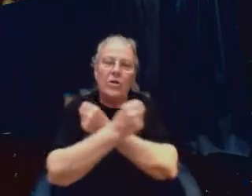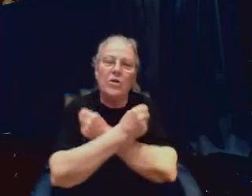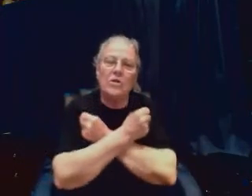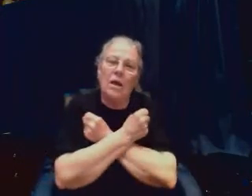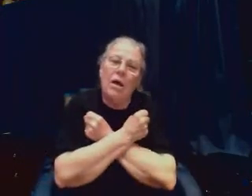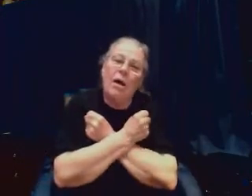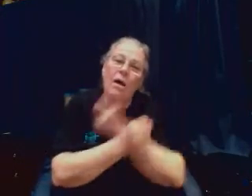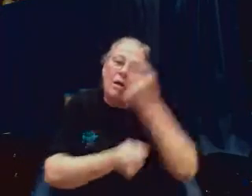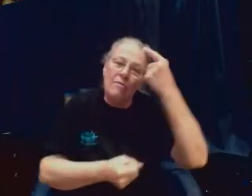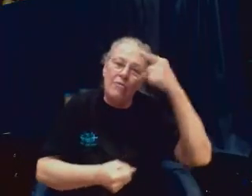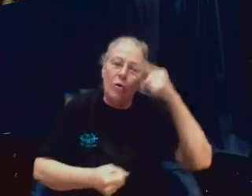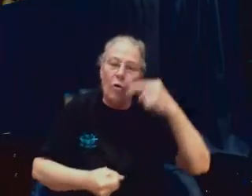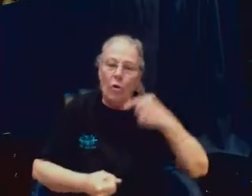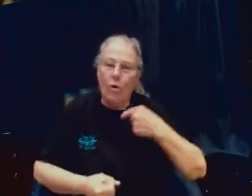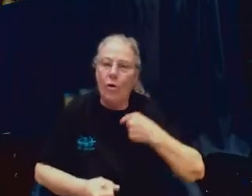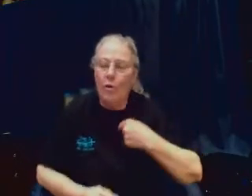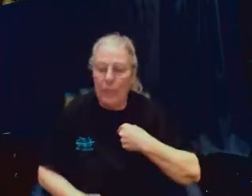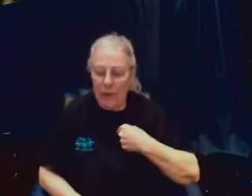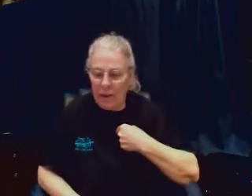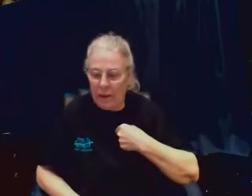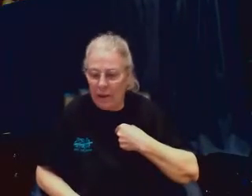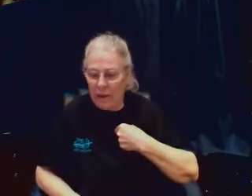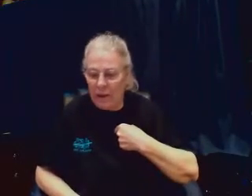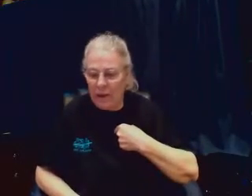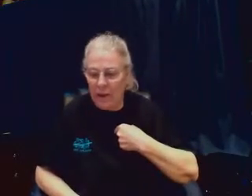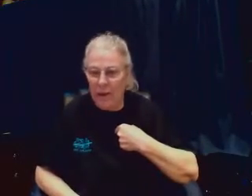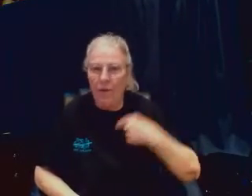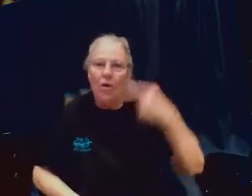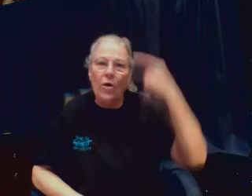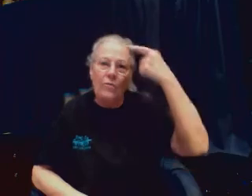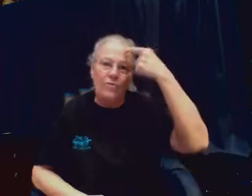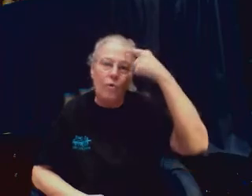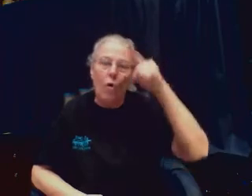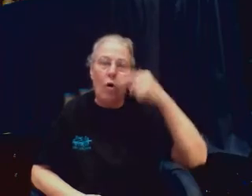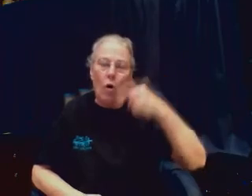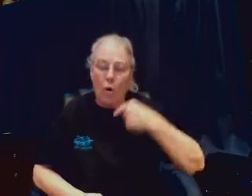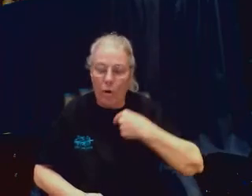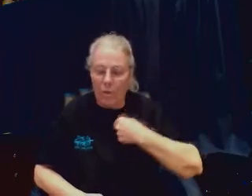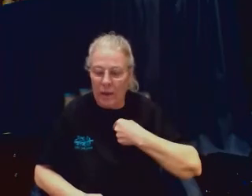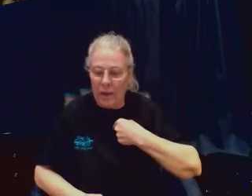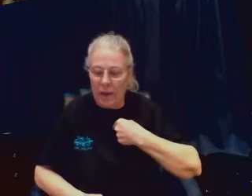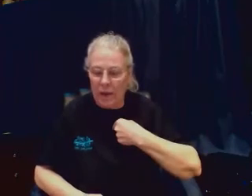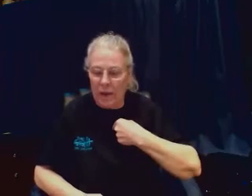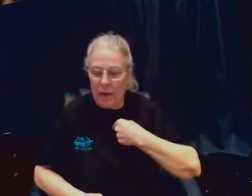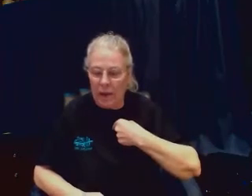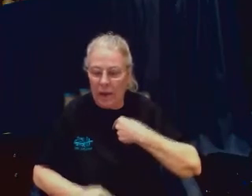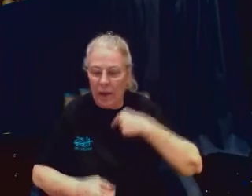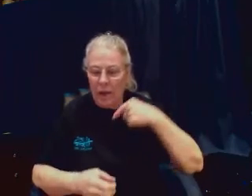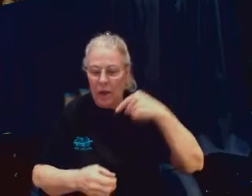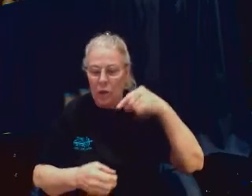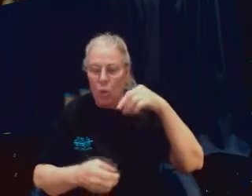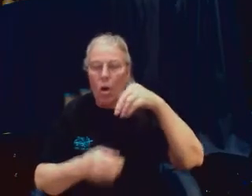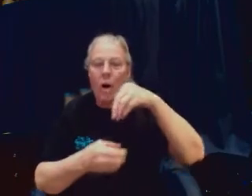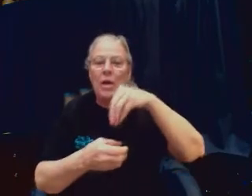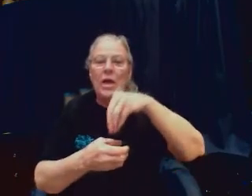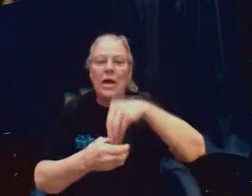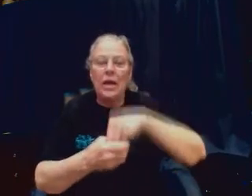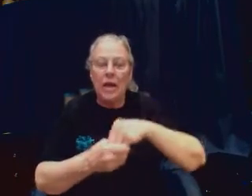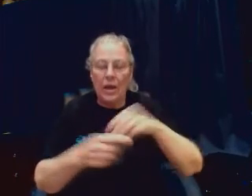Savior's love for me. For me it was in